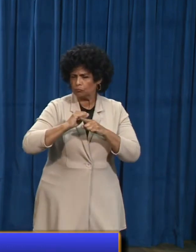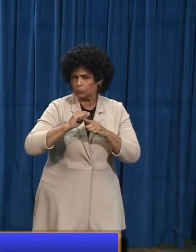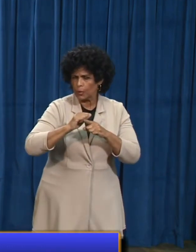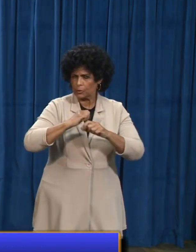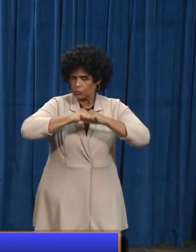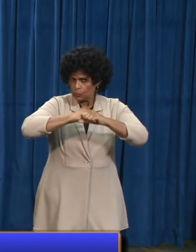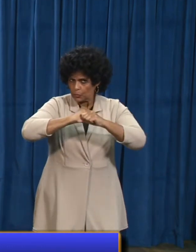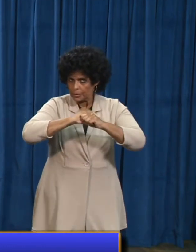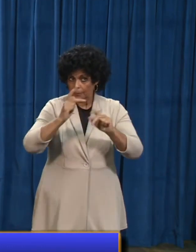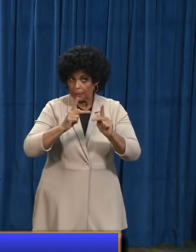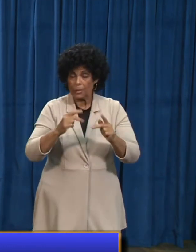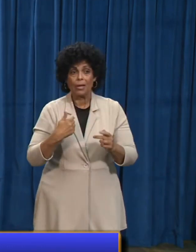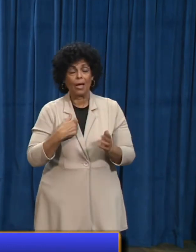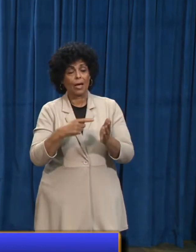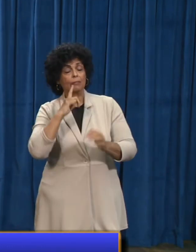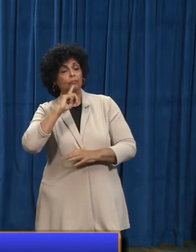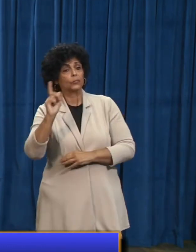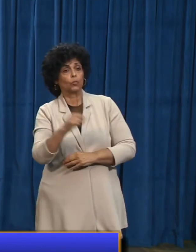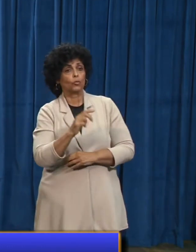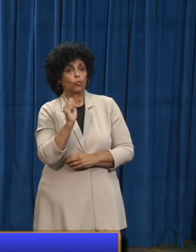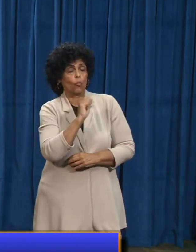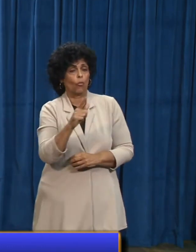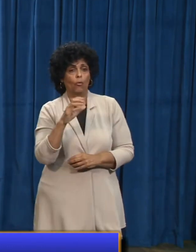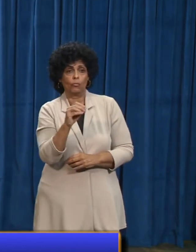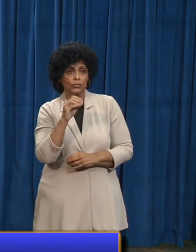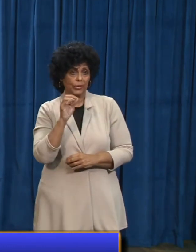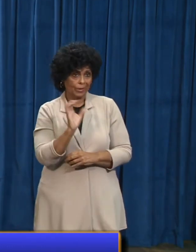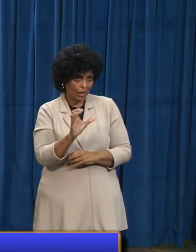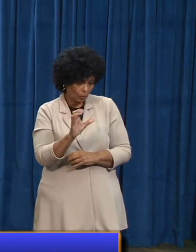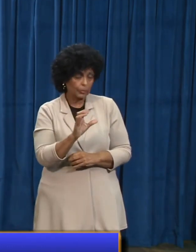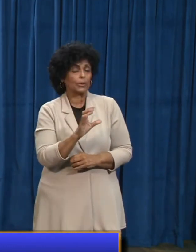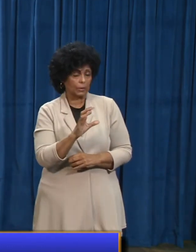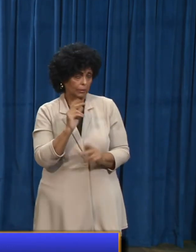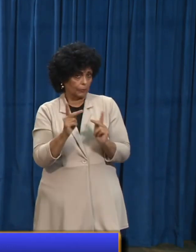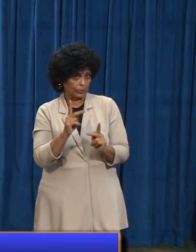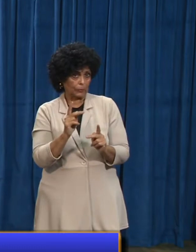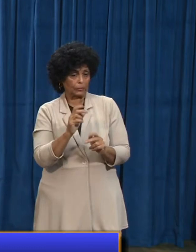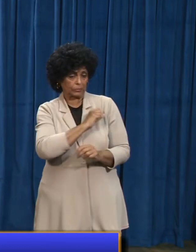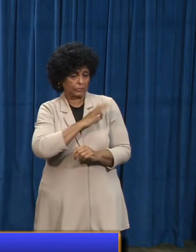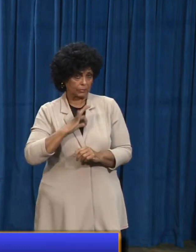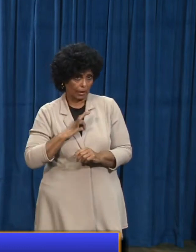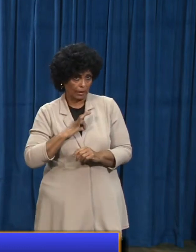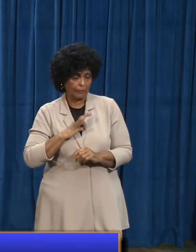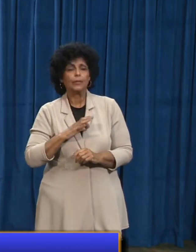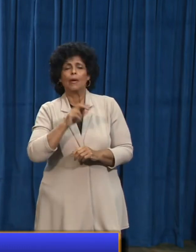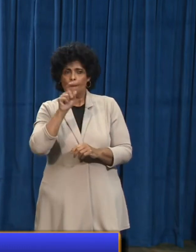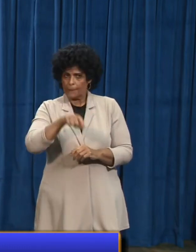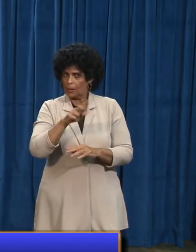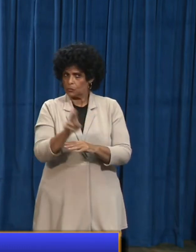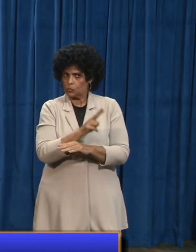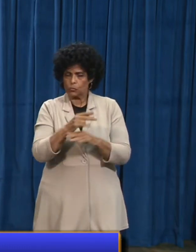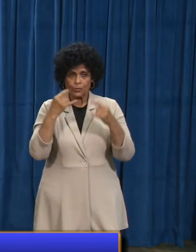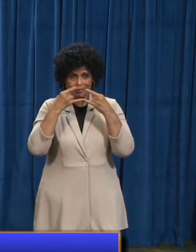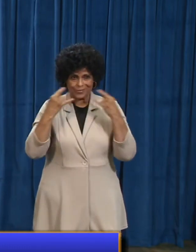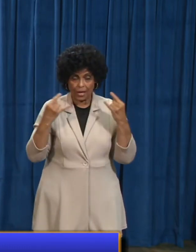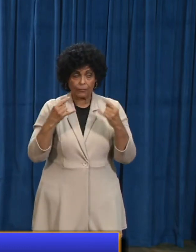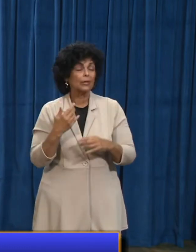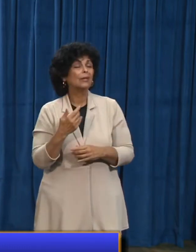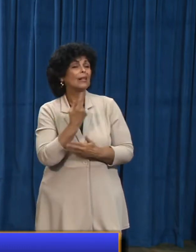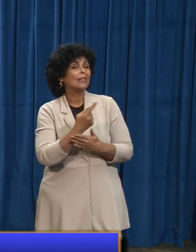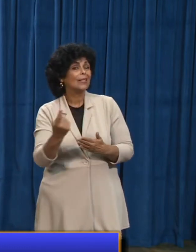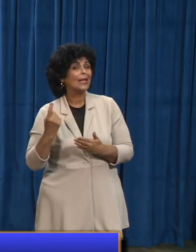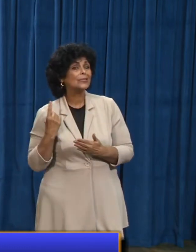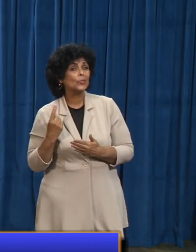County employees wear their mask while on the job. Last week, we had 19